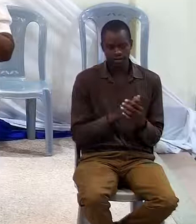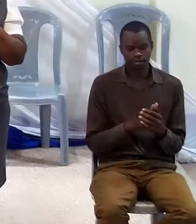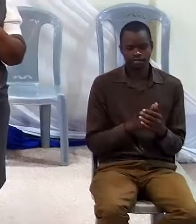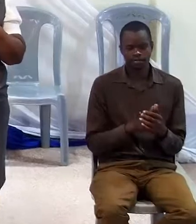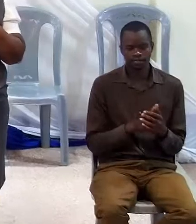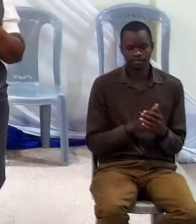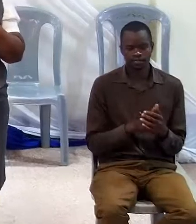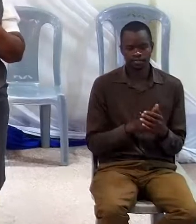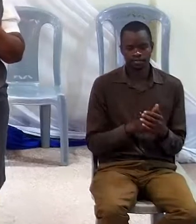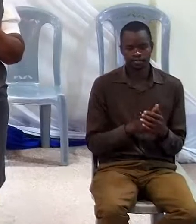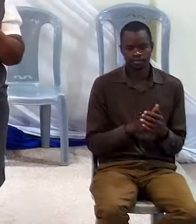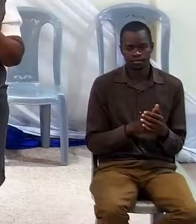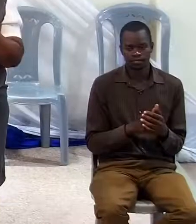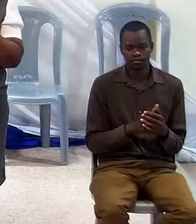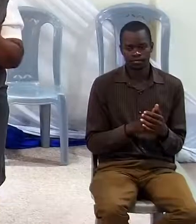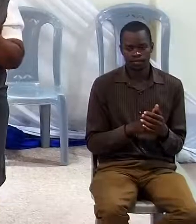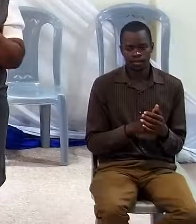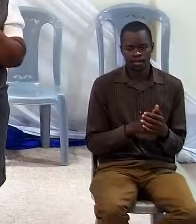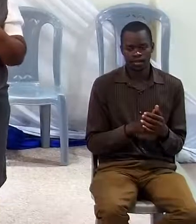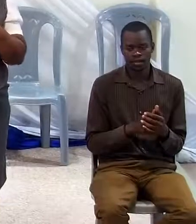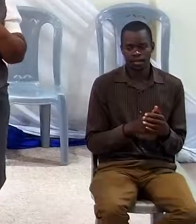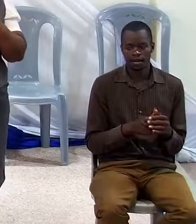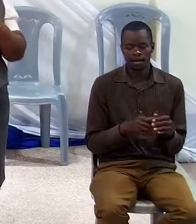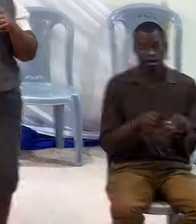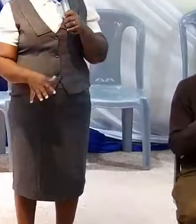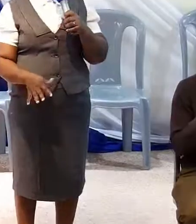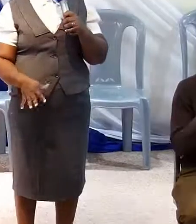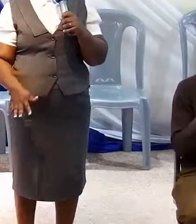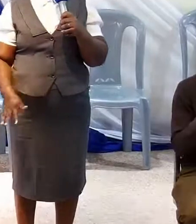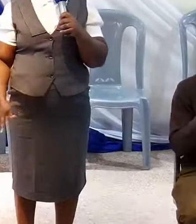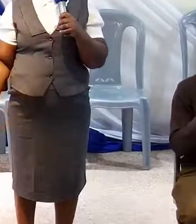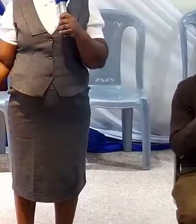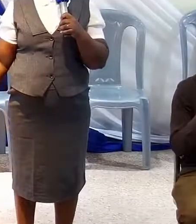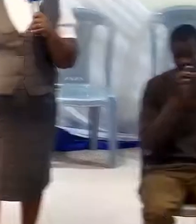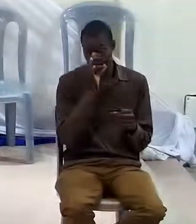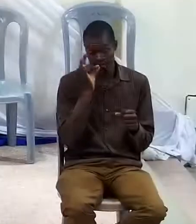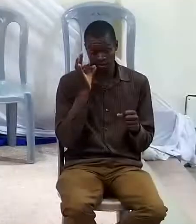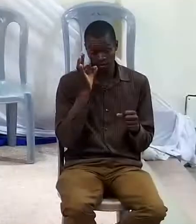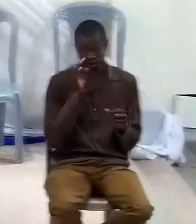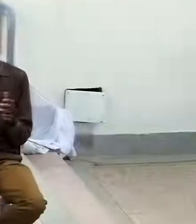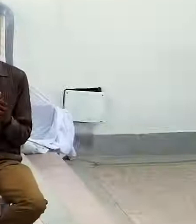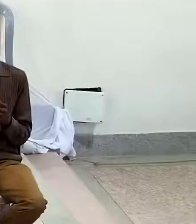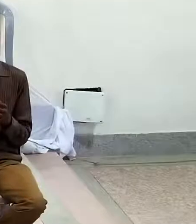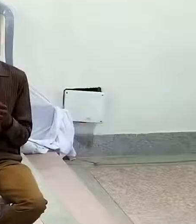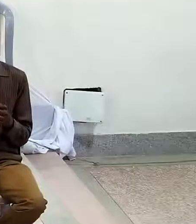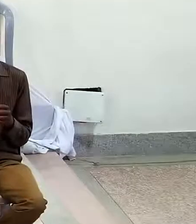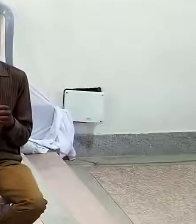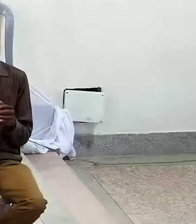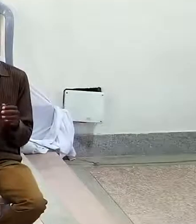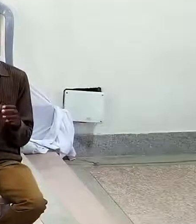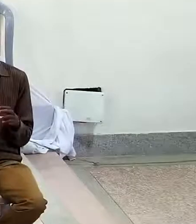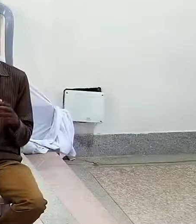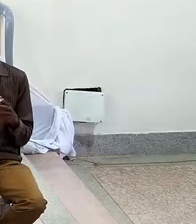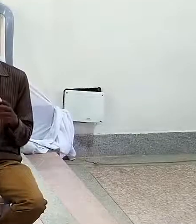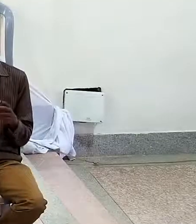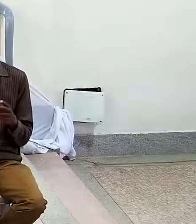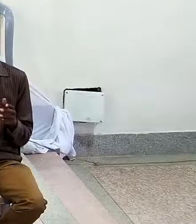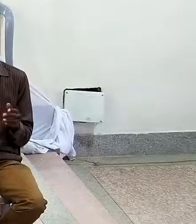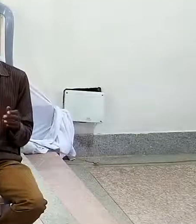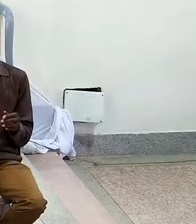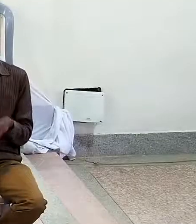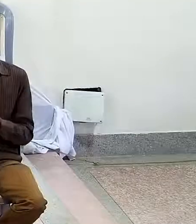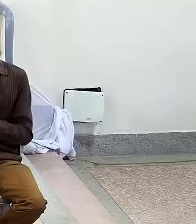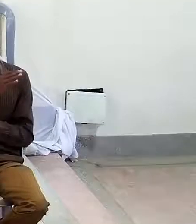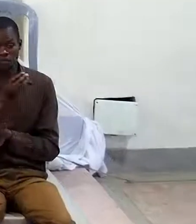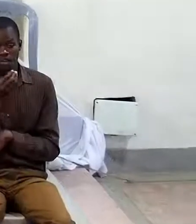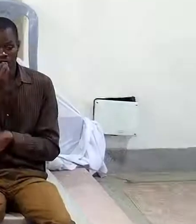breakfast. I'm not going to eat supper. But I will eat maybe